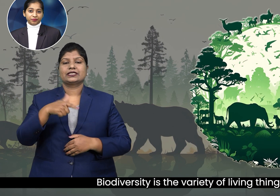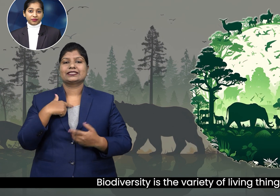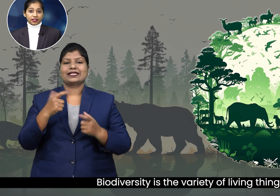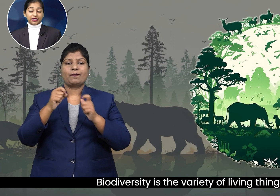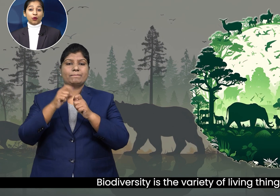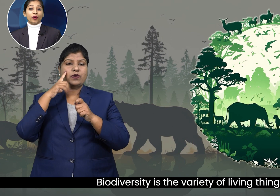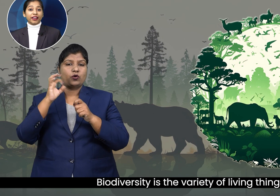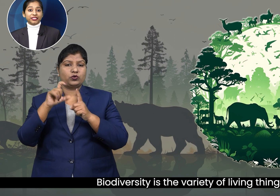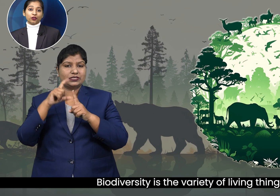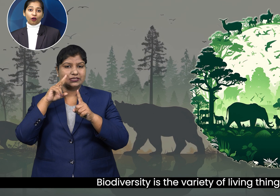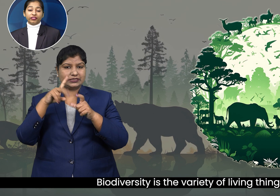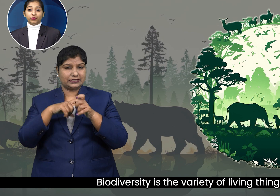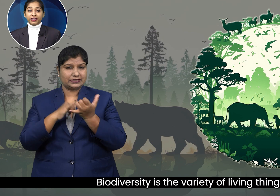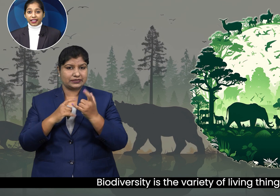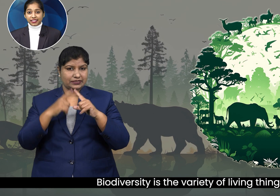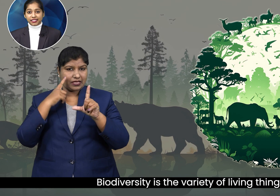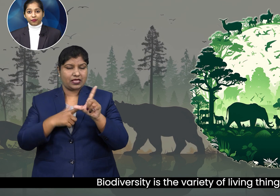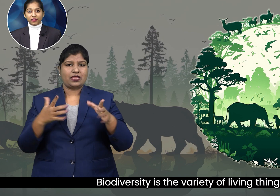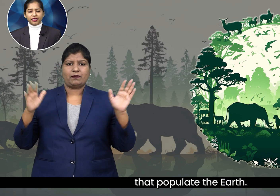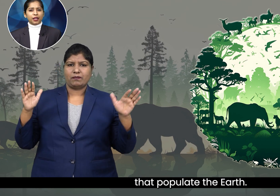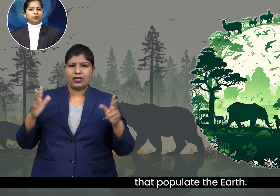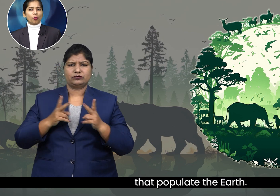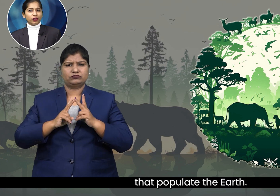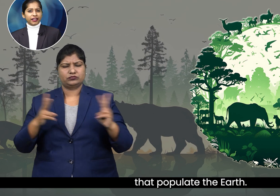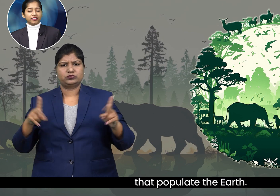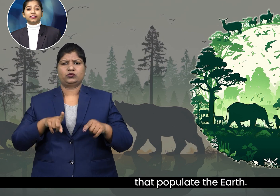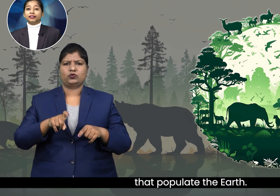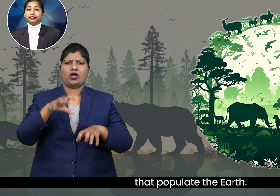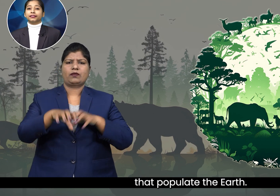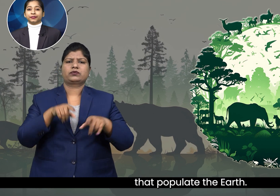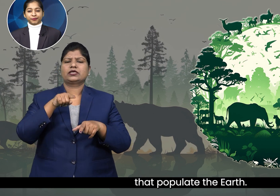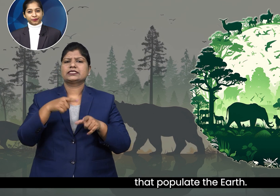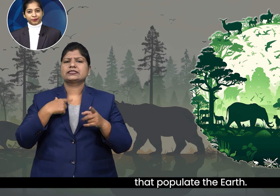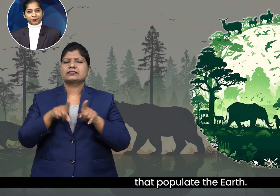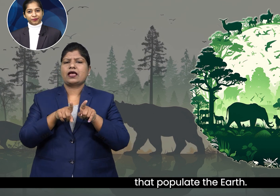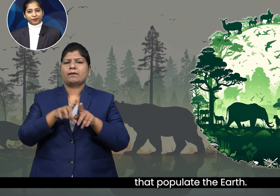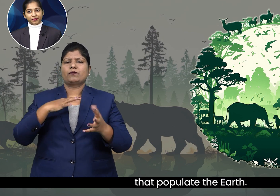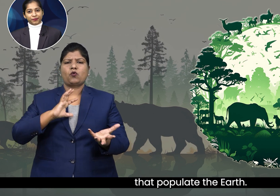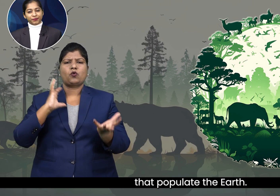Biodiversity is the variety of living things that populate the earth.